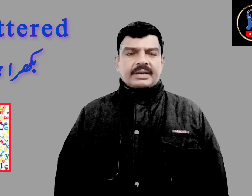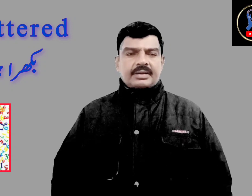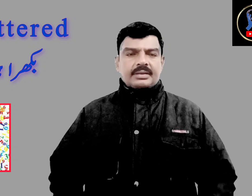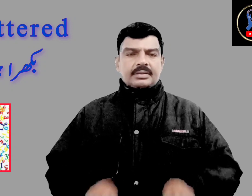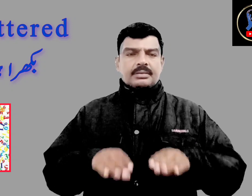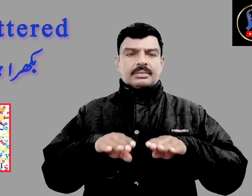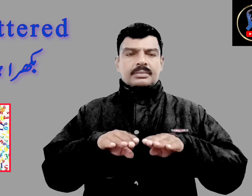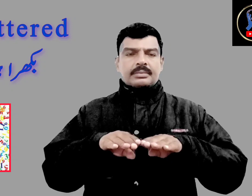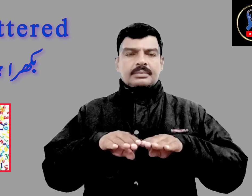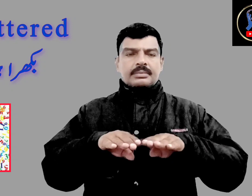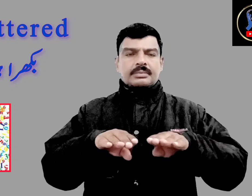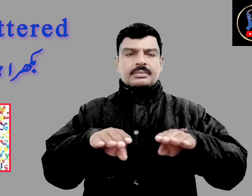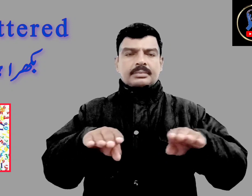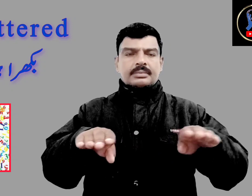scattered,